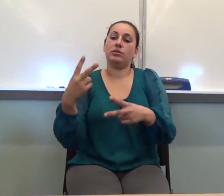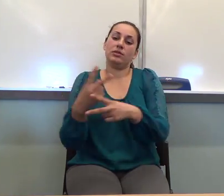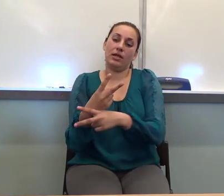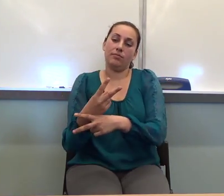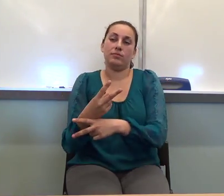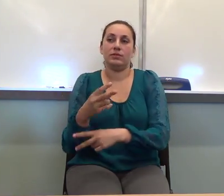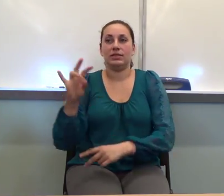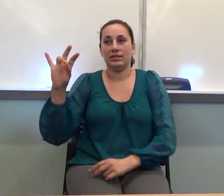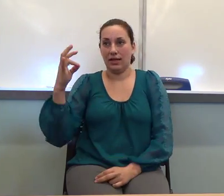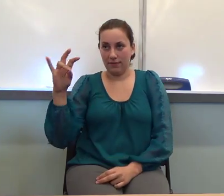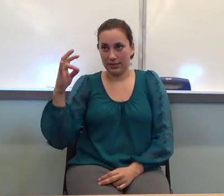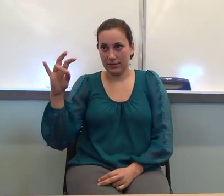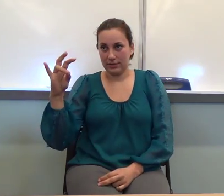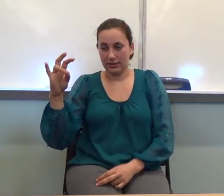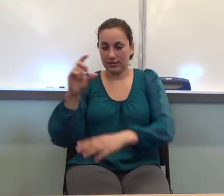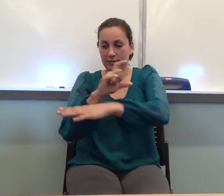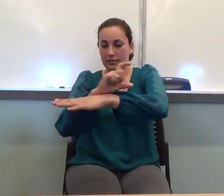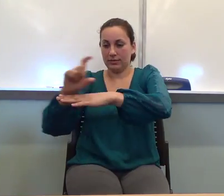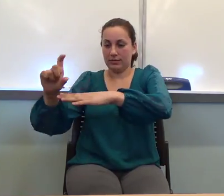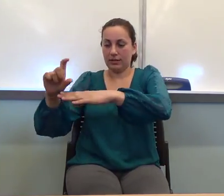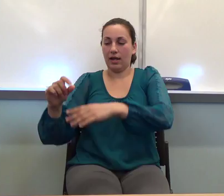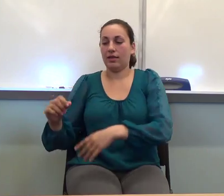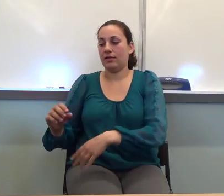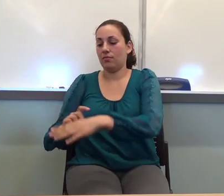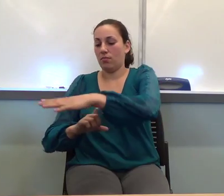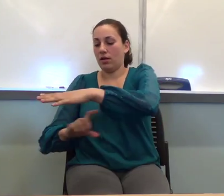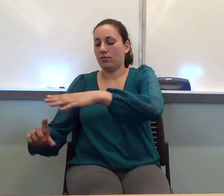top, and these primes, 2 times 2 times 43